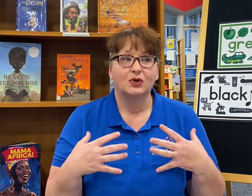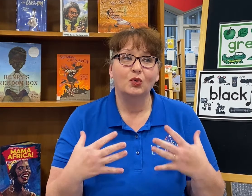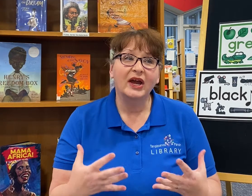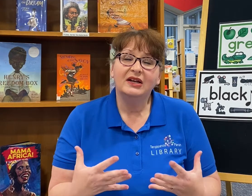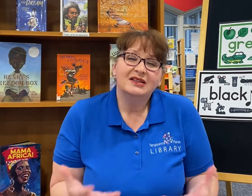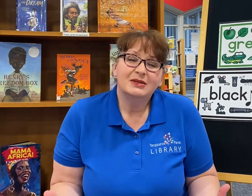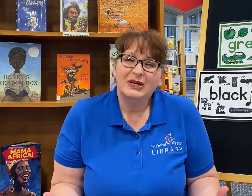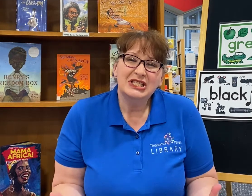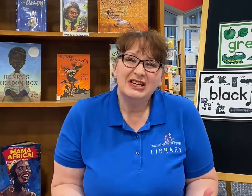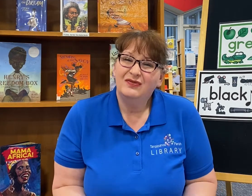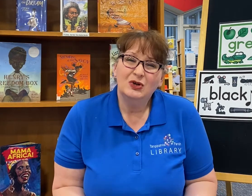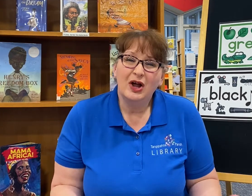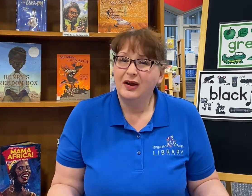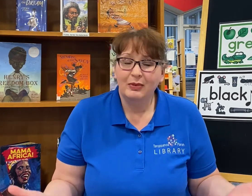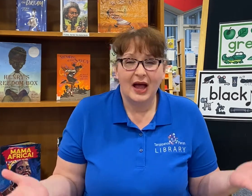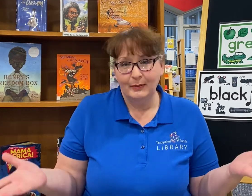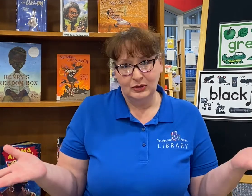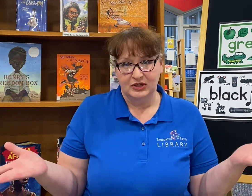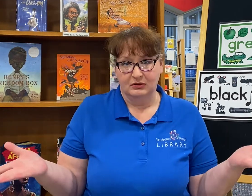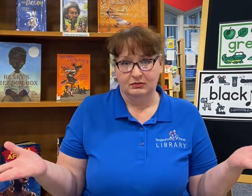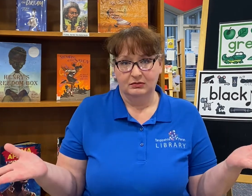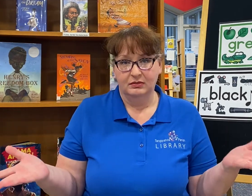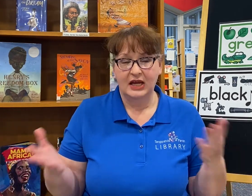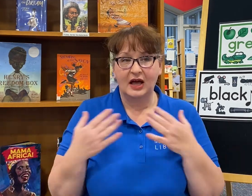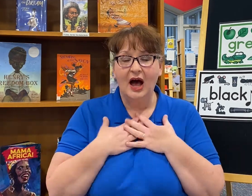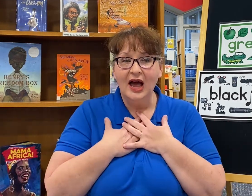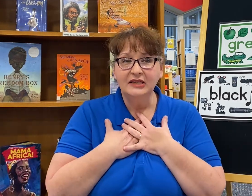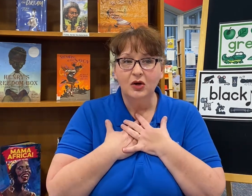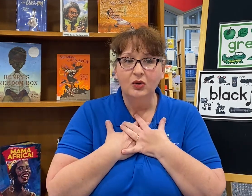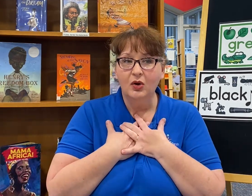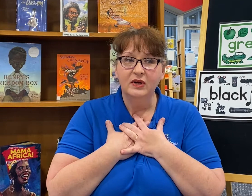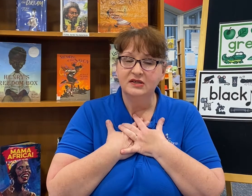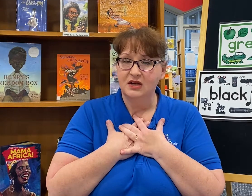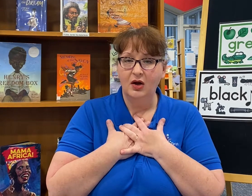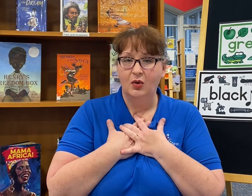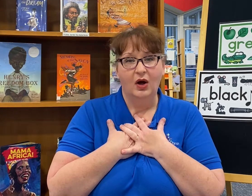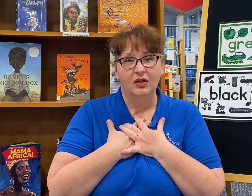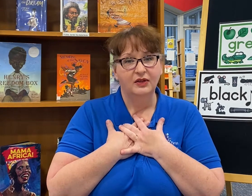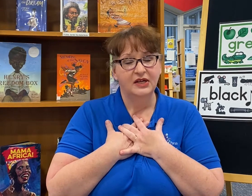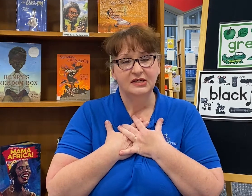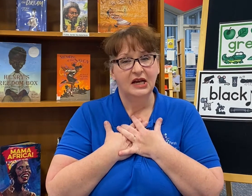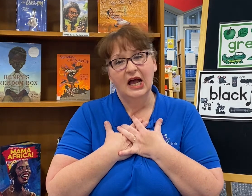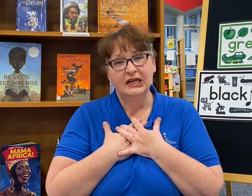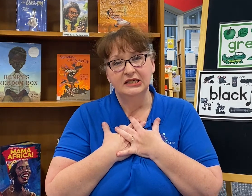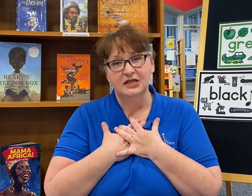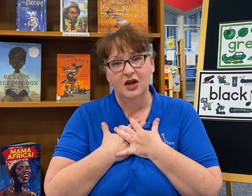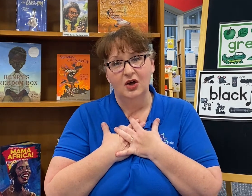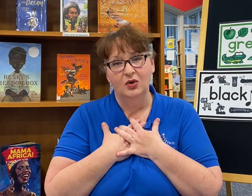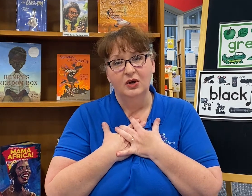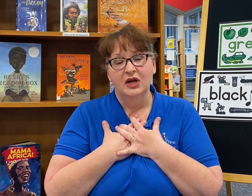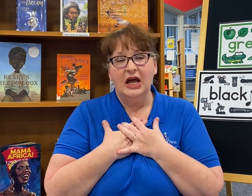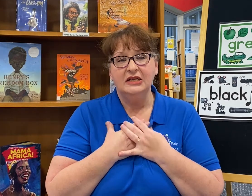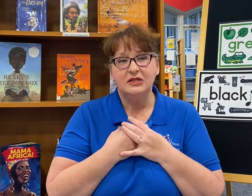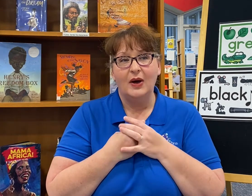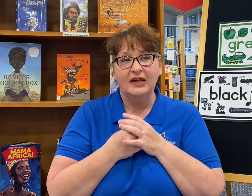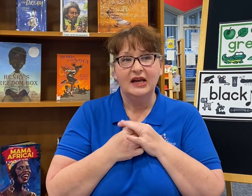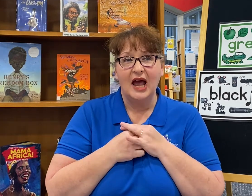great, especially if you're not a Black person. Like, I don't always know all the things that I need to know. And so I can ask